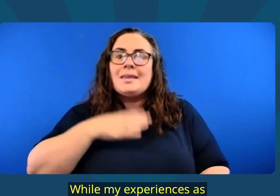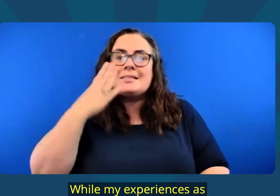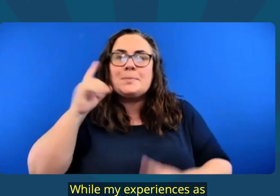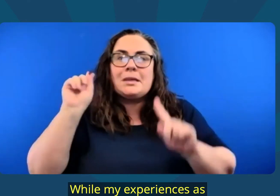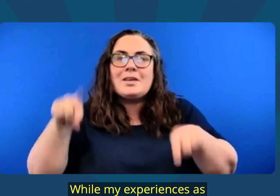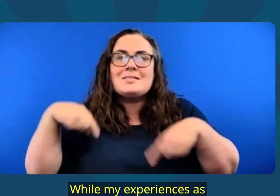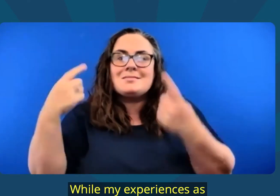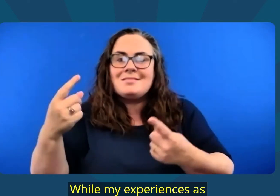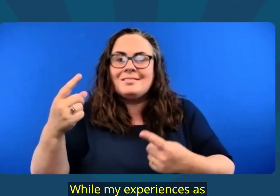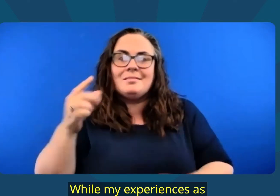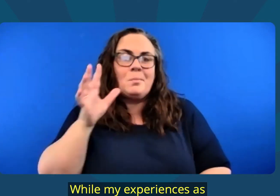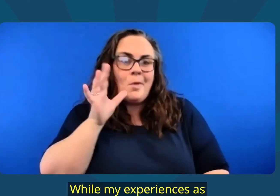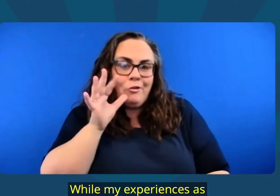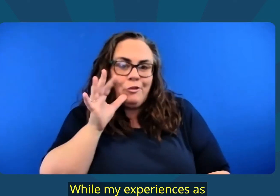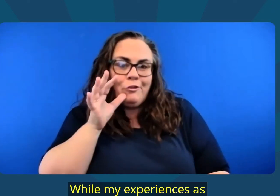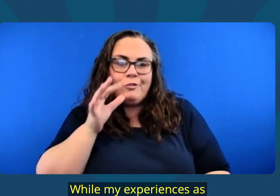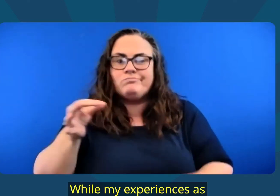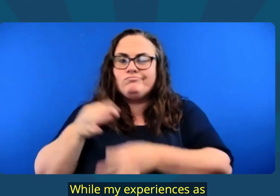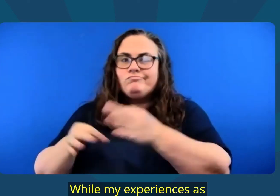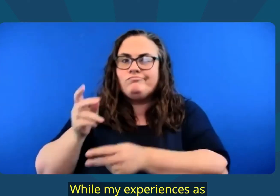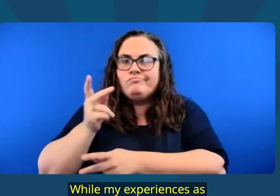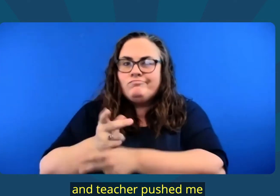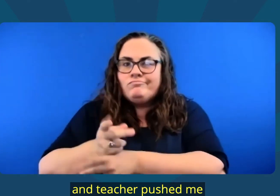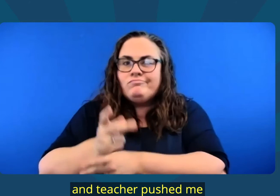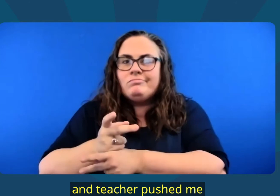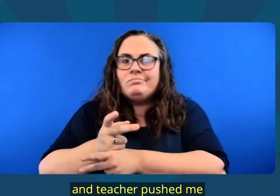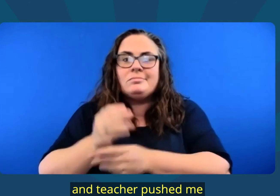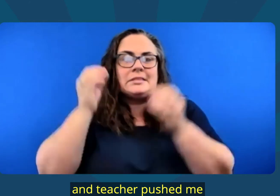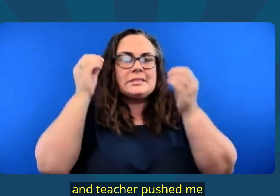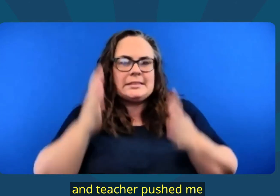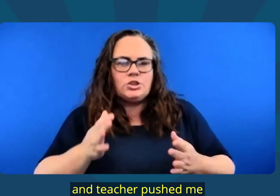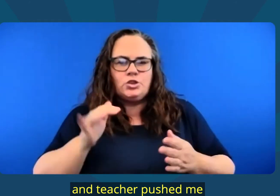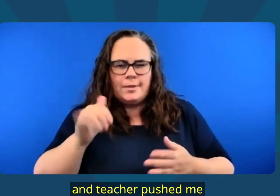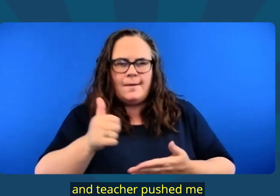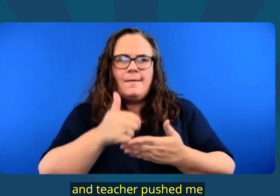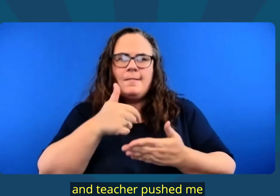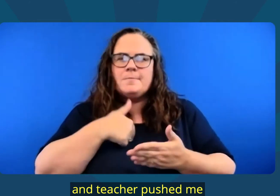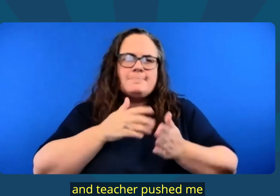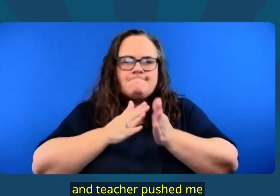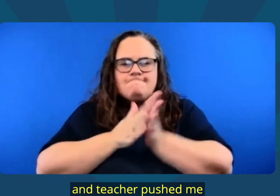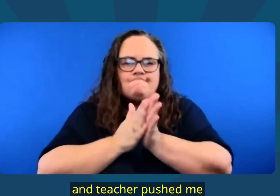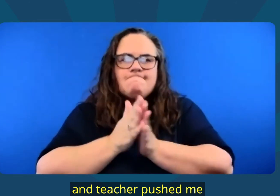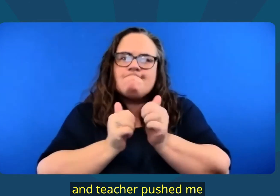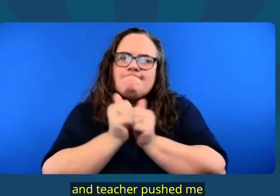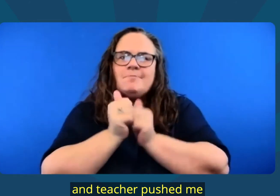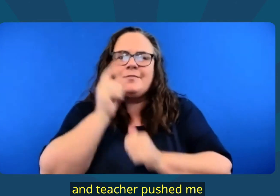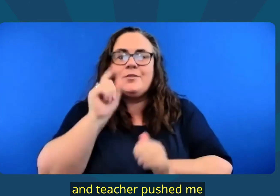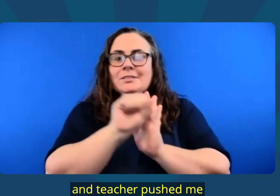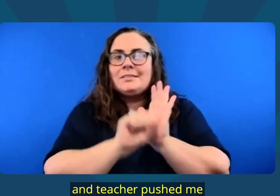While my experiences as a mother, foster mother, and teacher pushed me to run for state